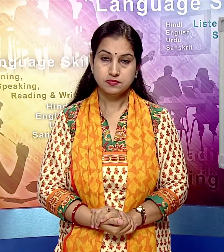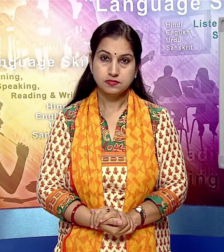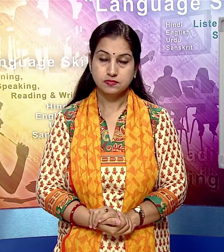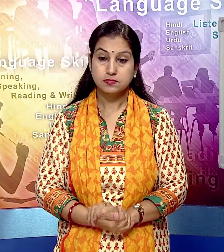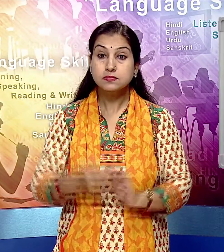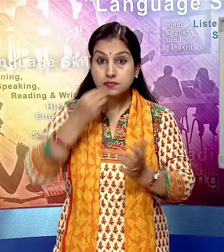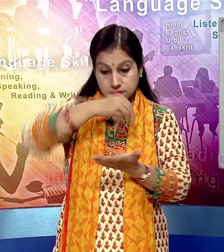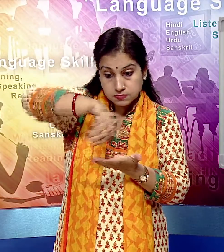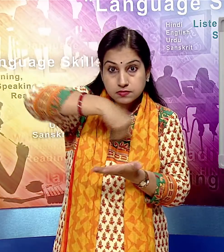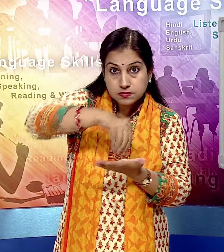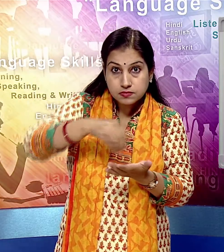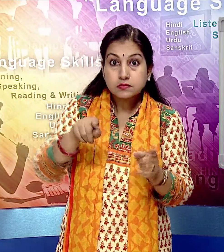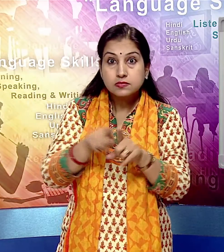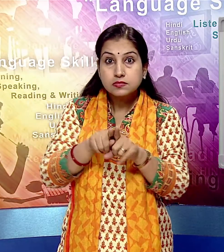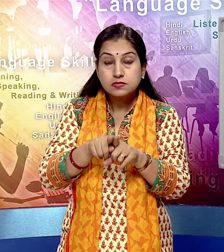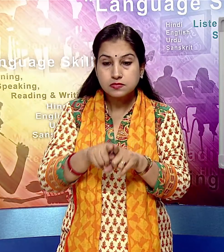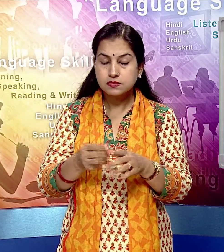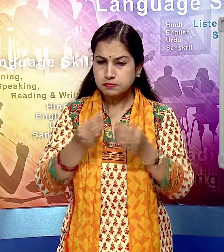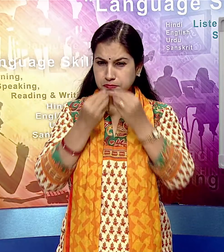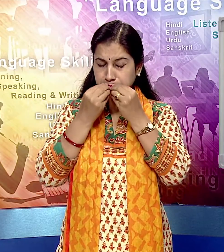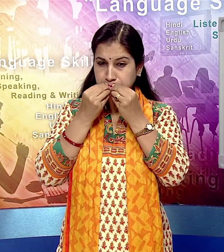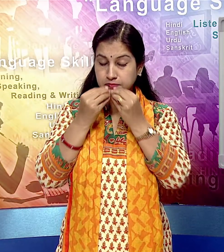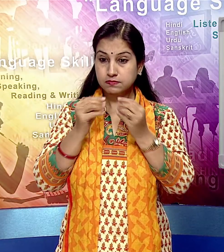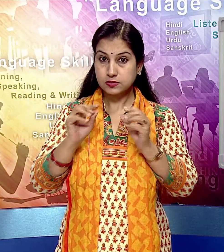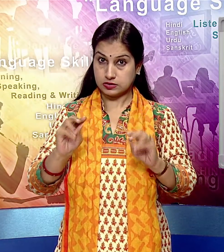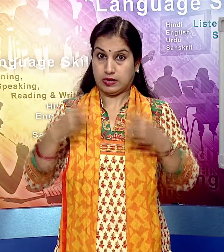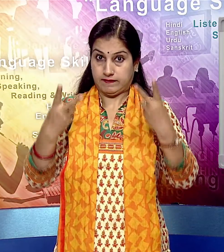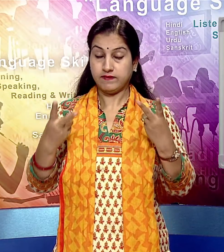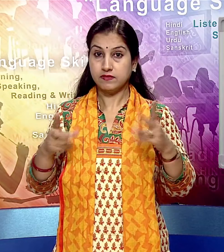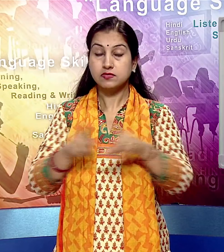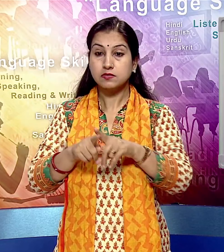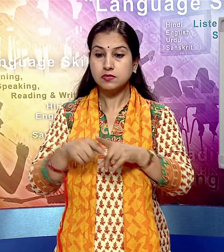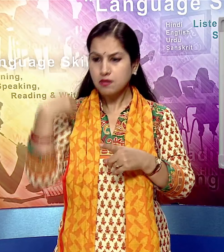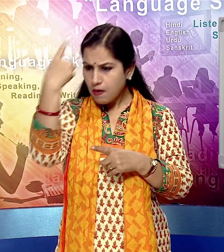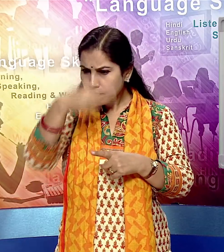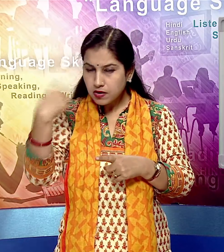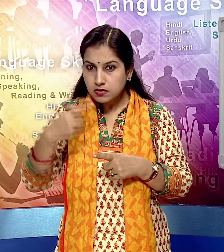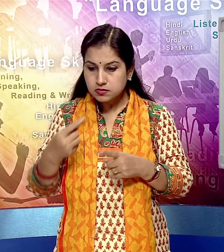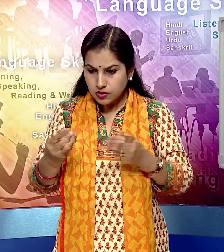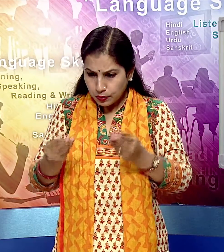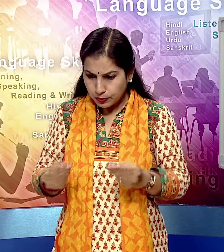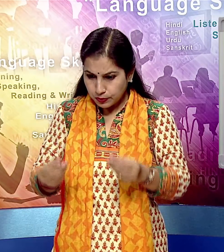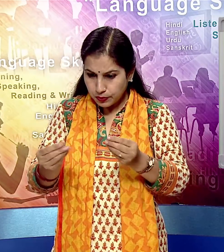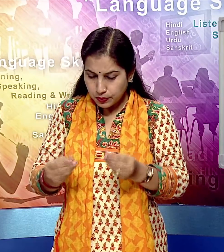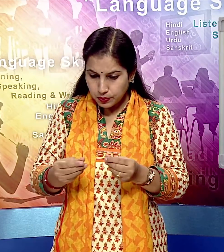Cooking alters the taste, appearance, texture, nutritive quality,